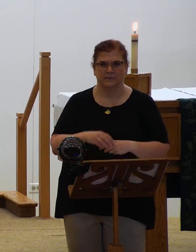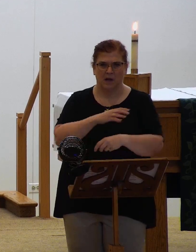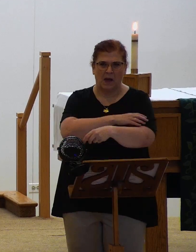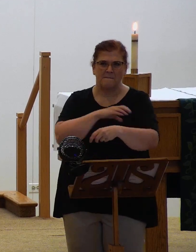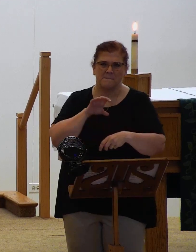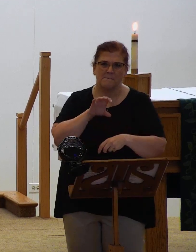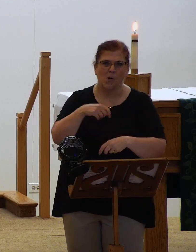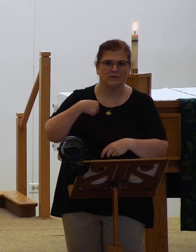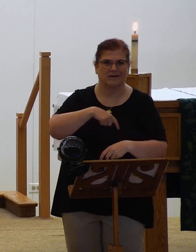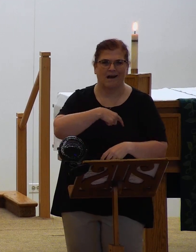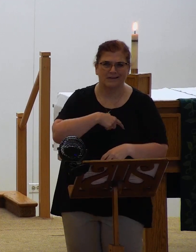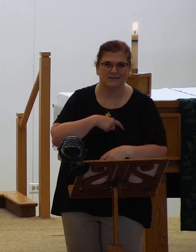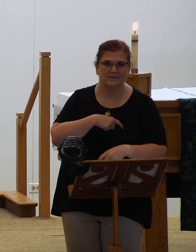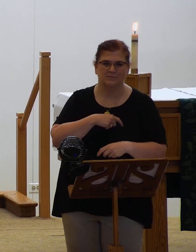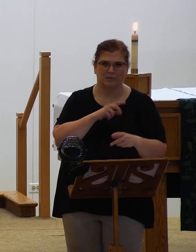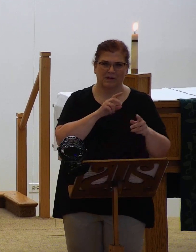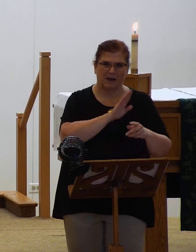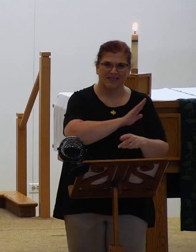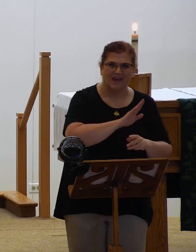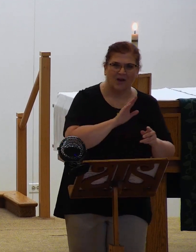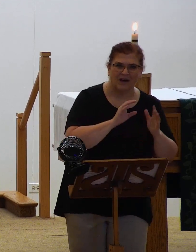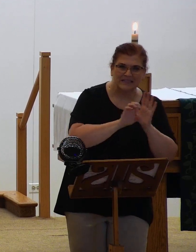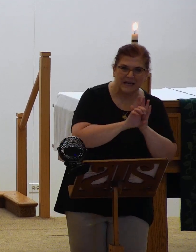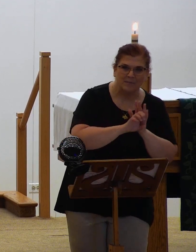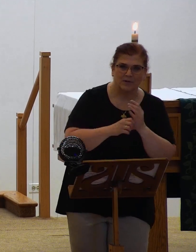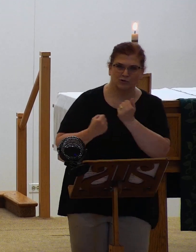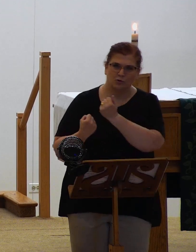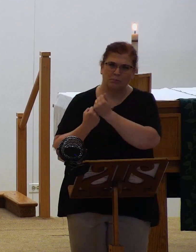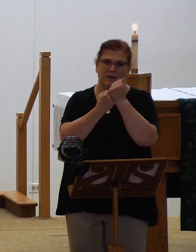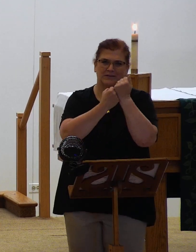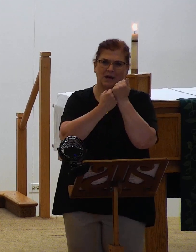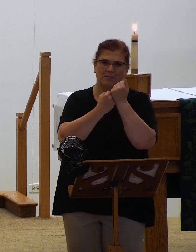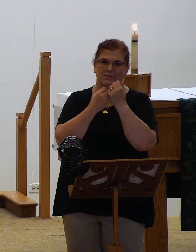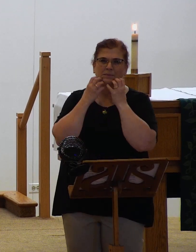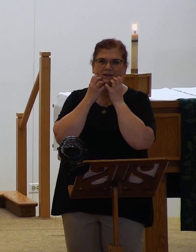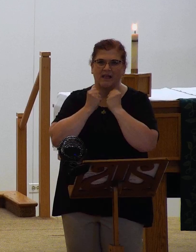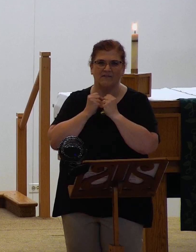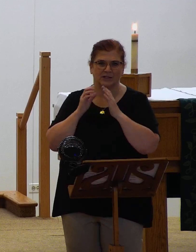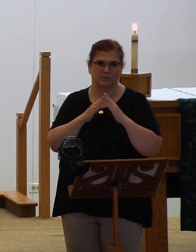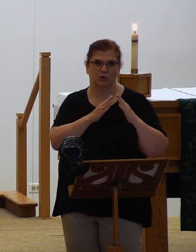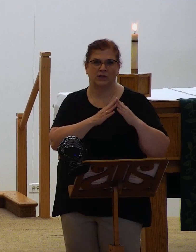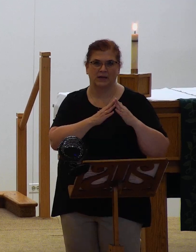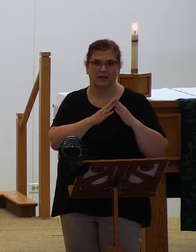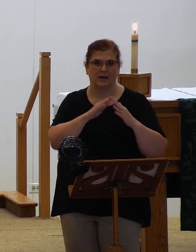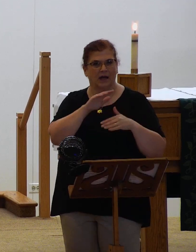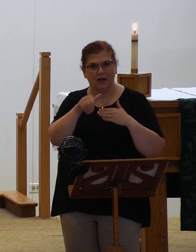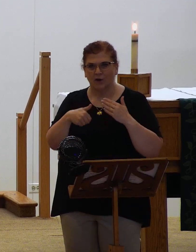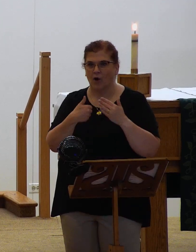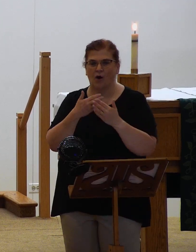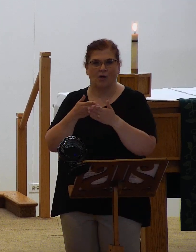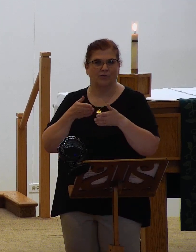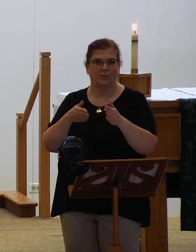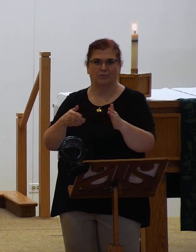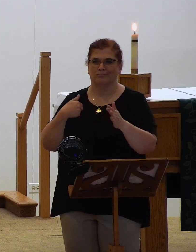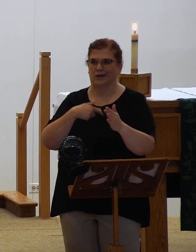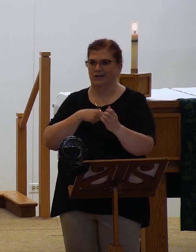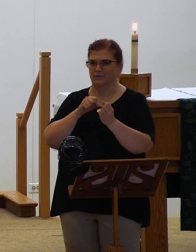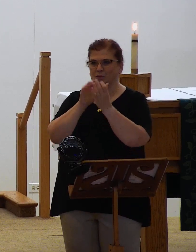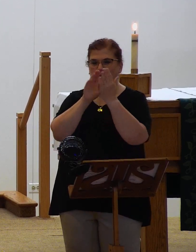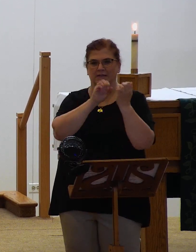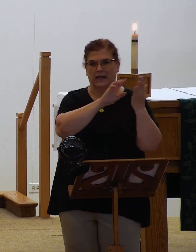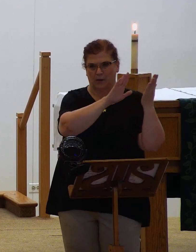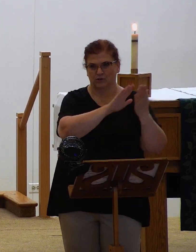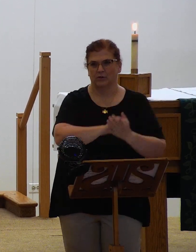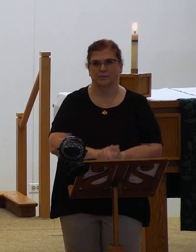Embolden us by their example to build up the beloved community in all the context we